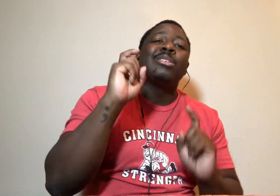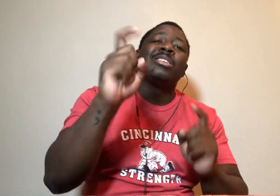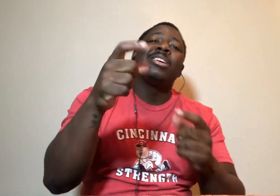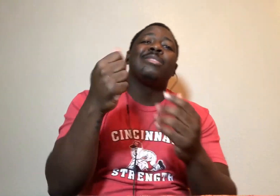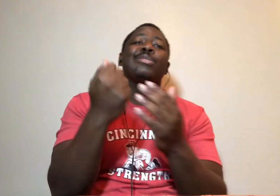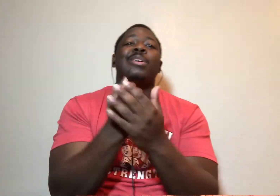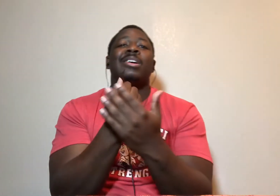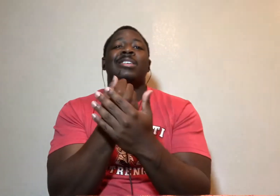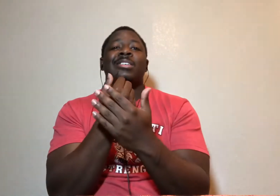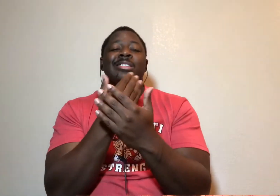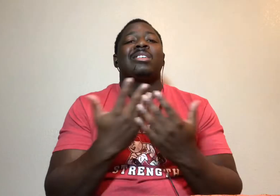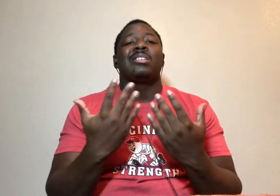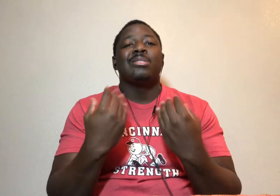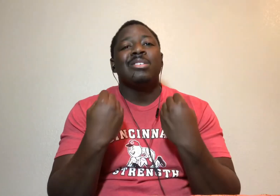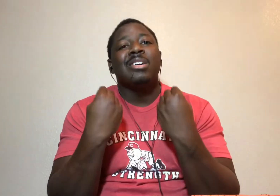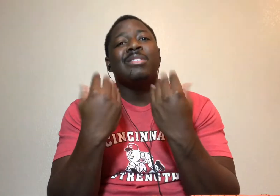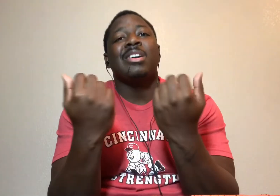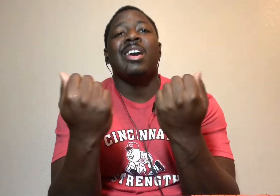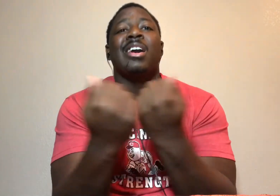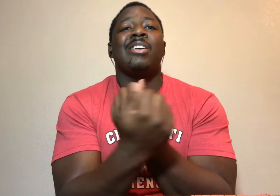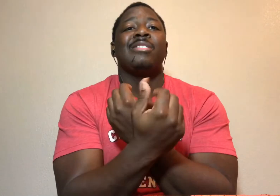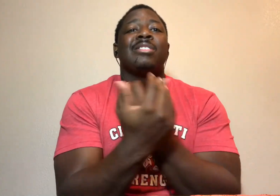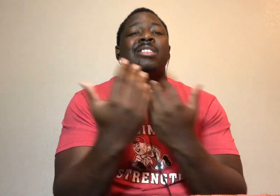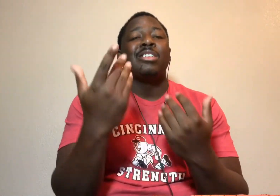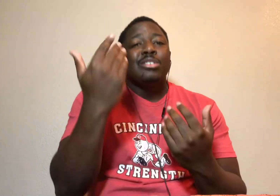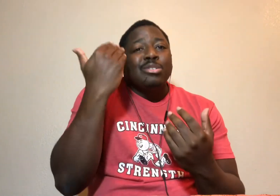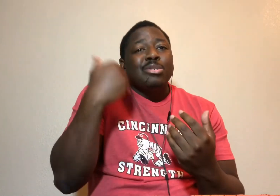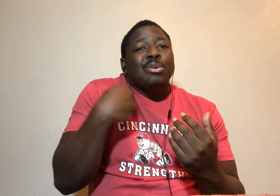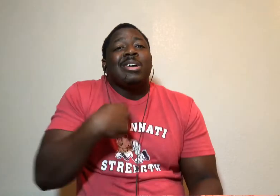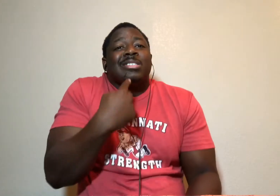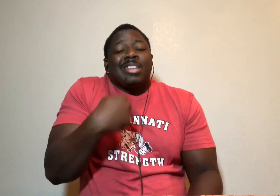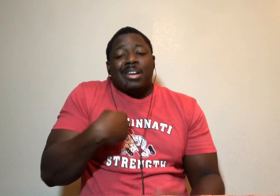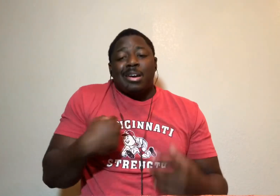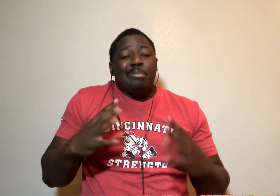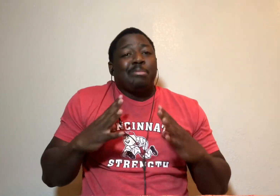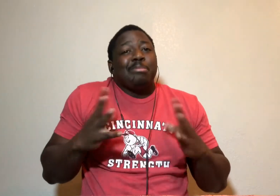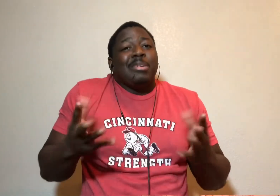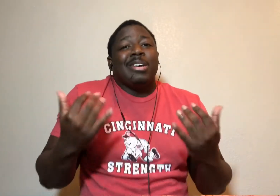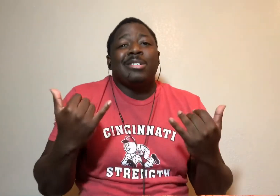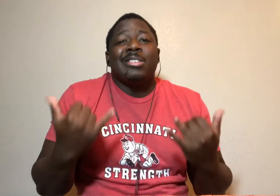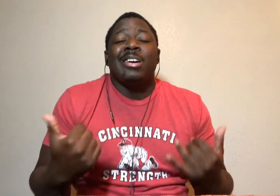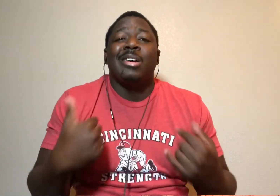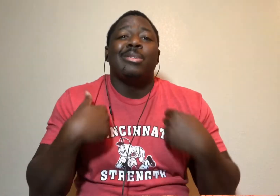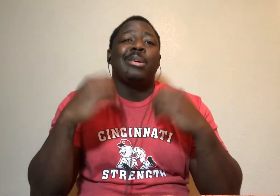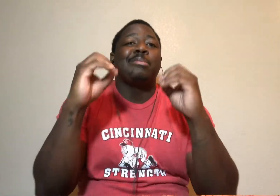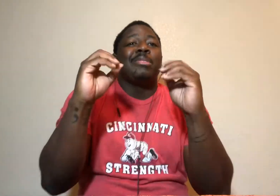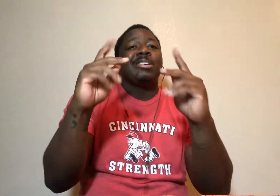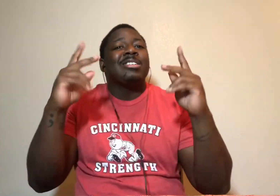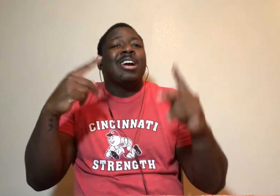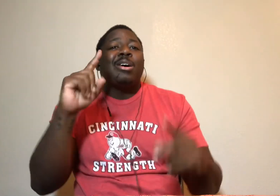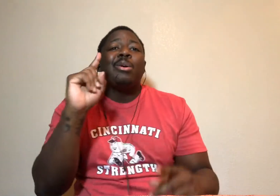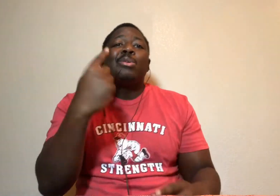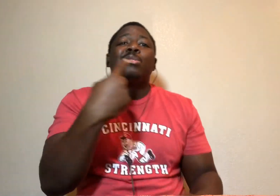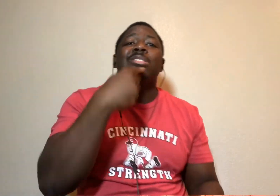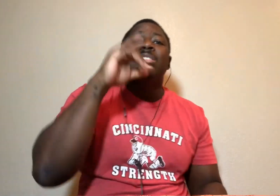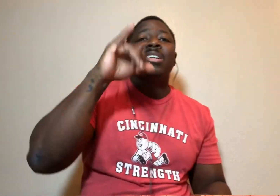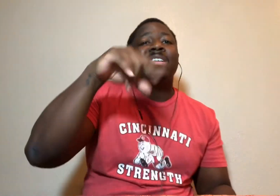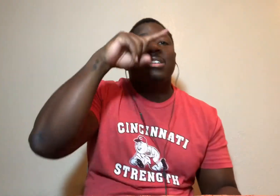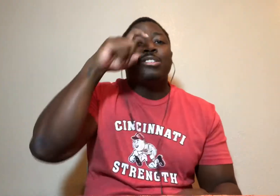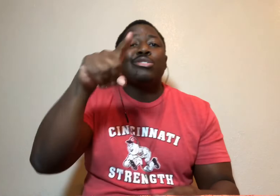Would've gave you anything, would've gave you everything. You know I say that I am better now, better now. I only say that cause